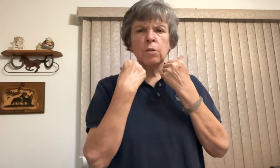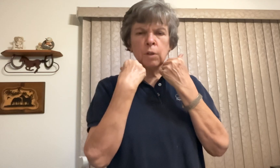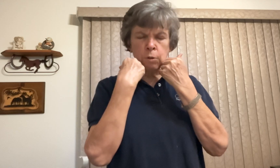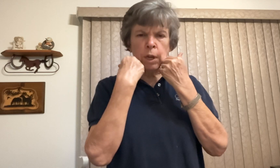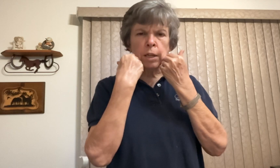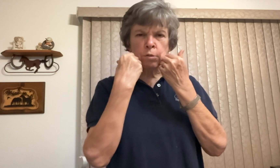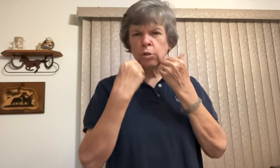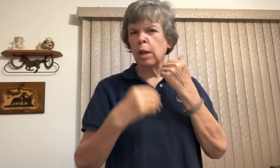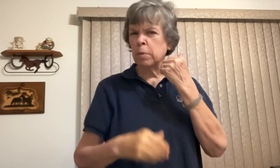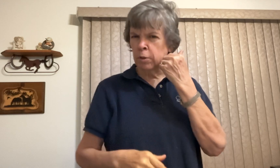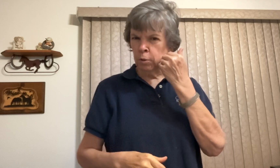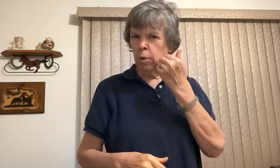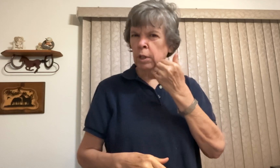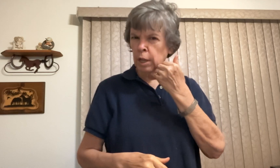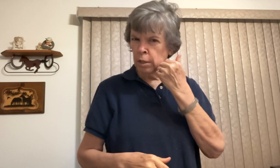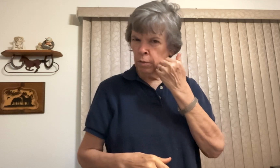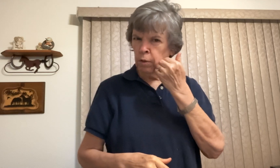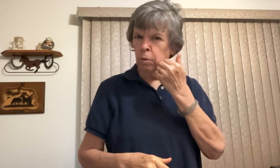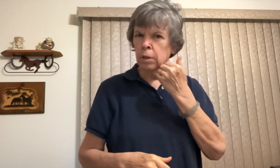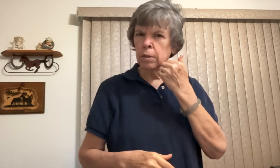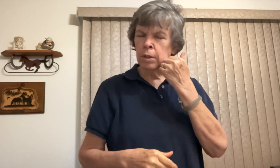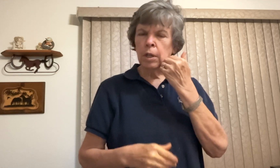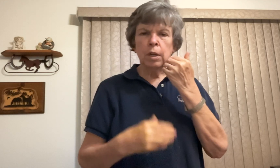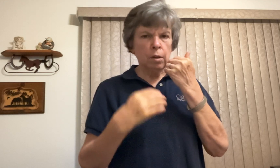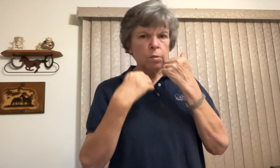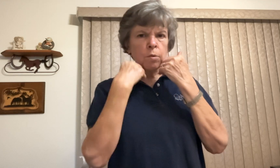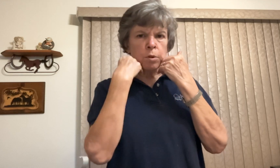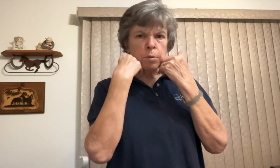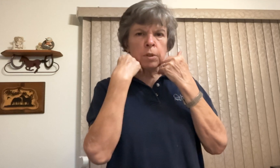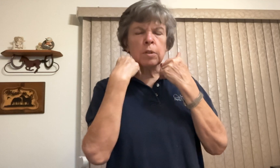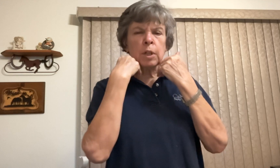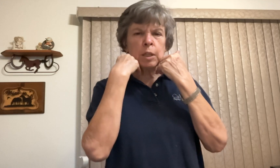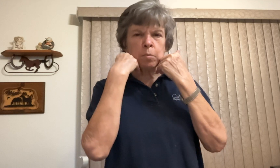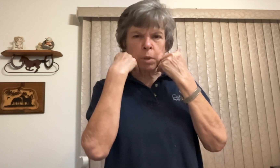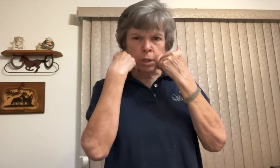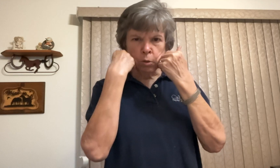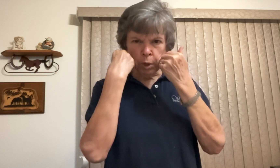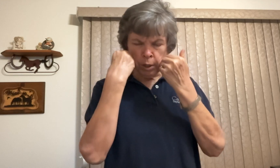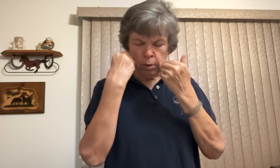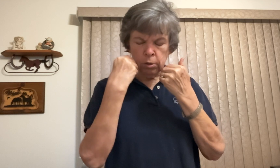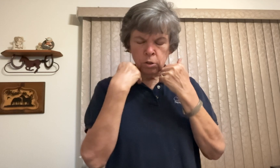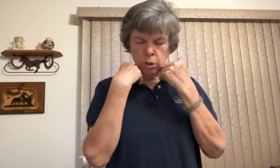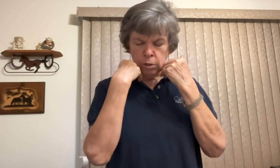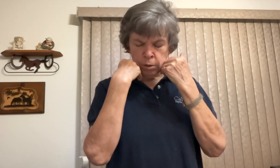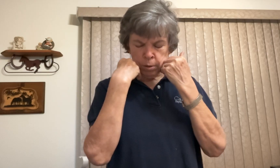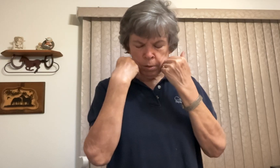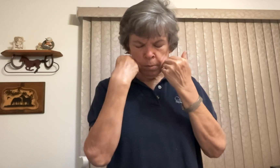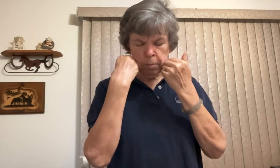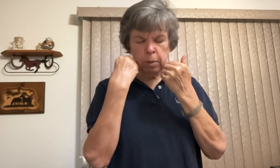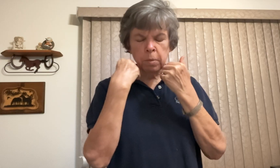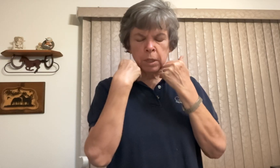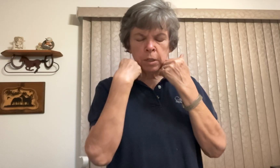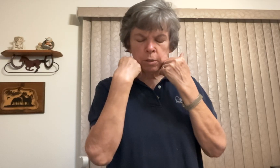You can do shame with just one hand if you want, or this is like the blood going into the cheeks, making you